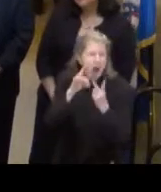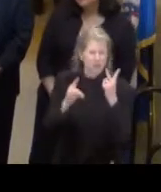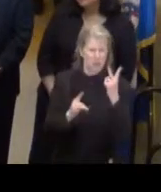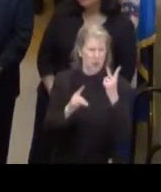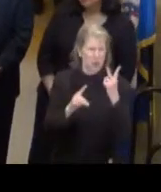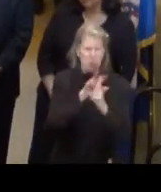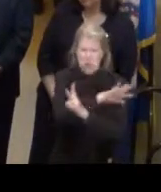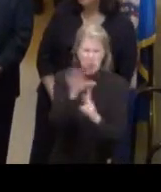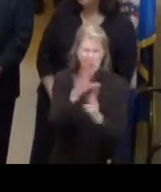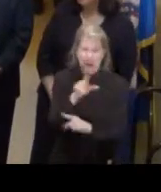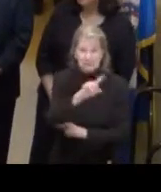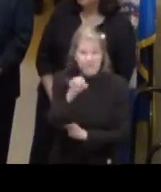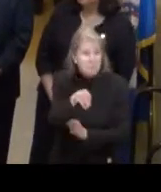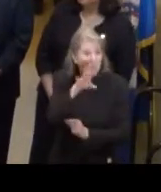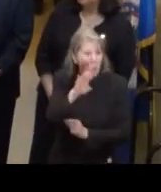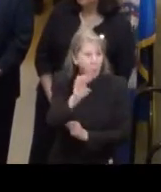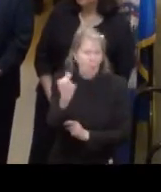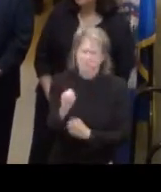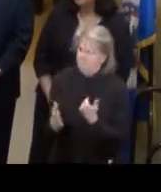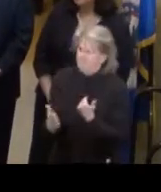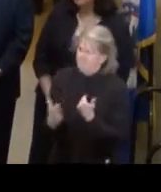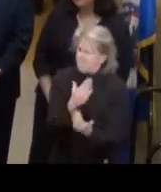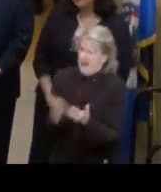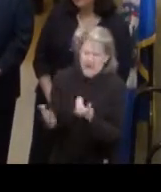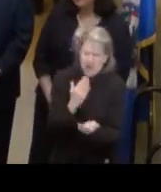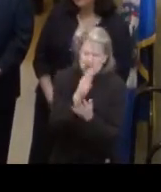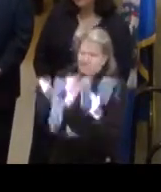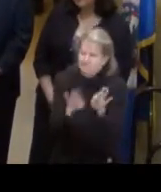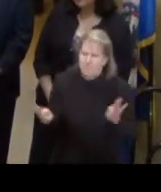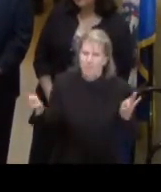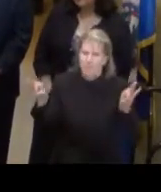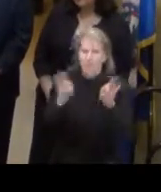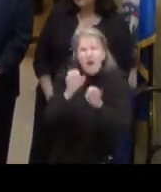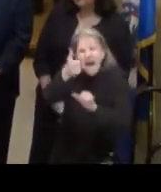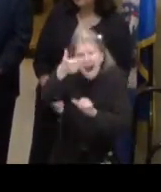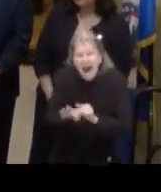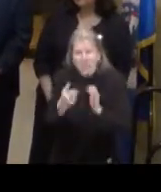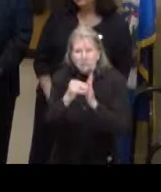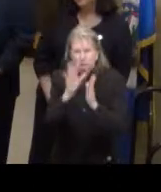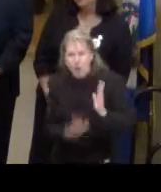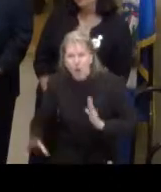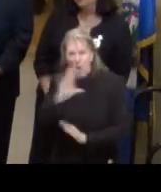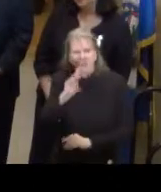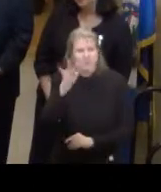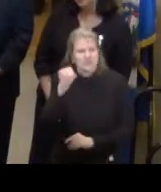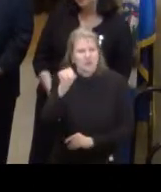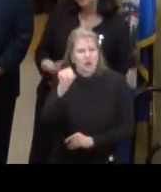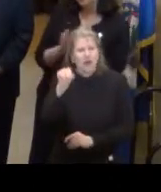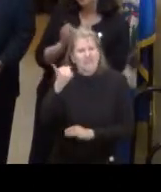What your zip code is. Every student in every corner of this state deserves the same thing.